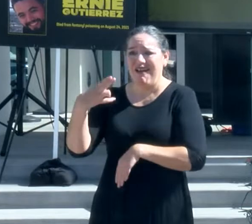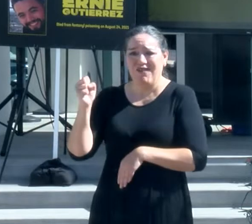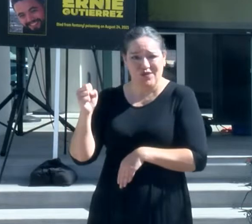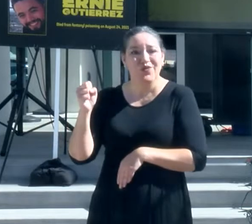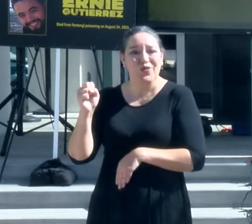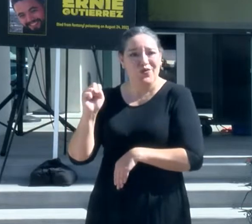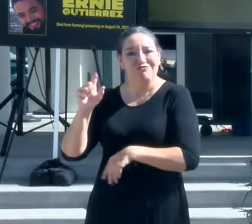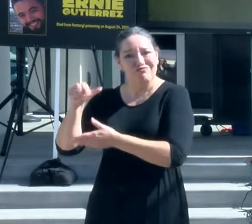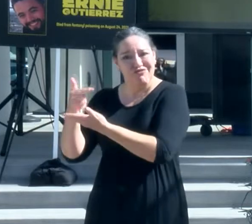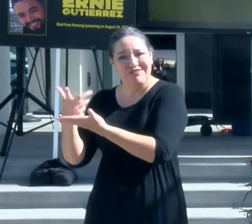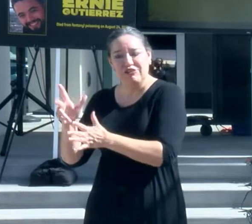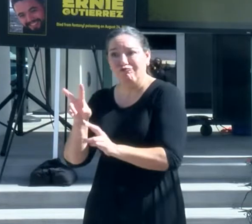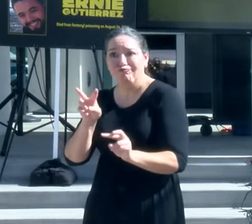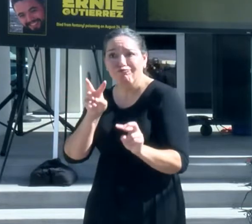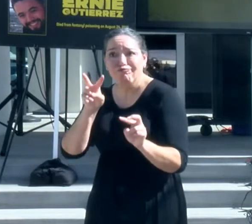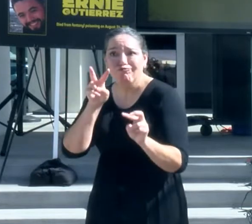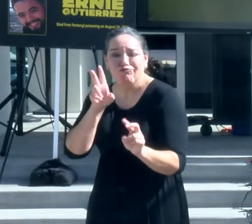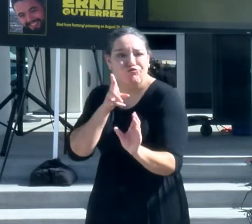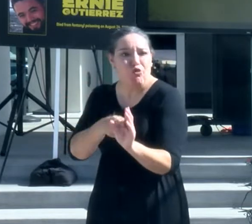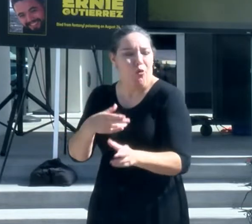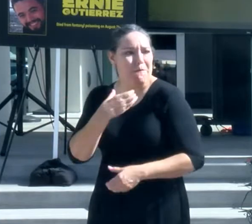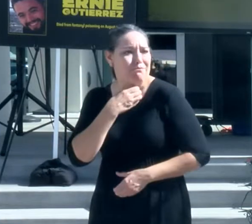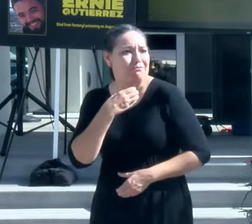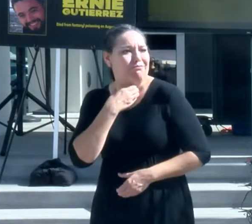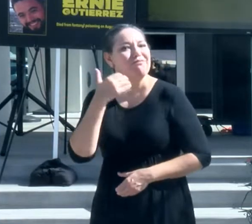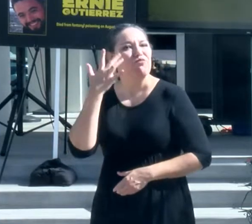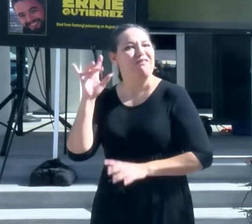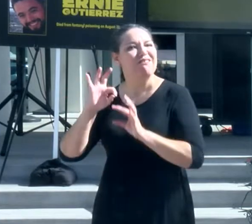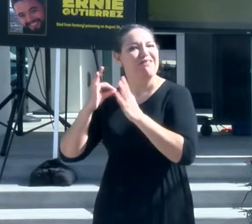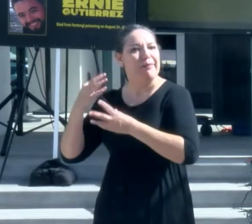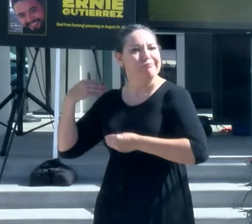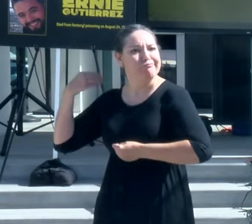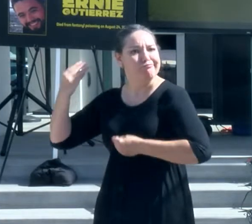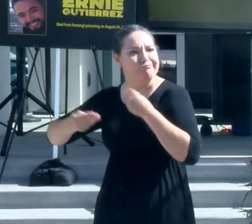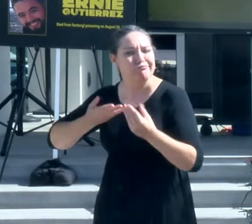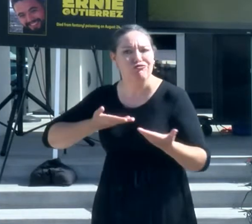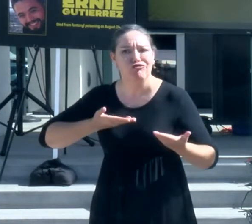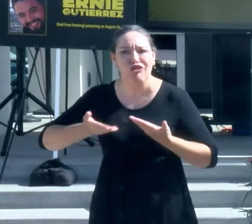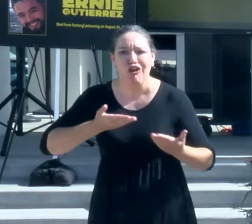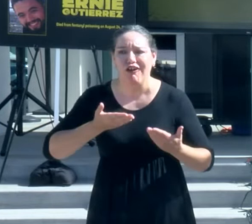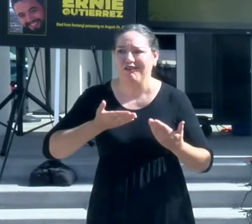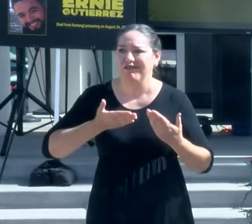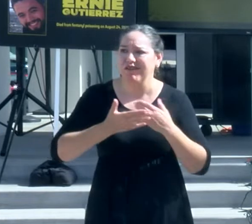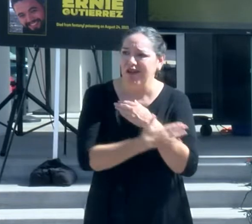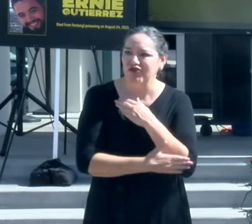join the Marine Corps to continue his family tradition of serving his country.